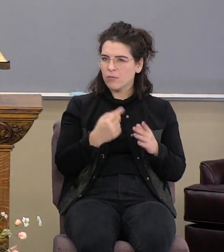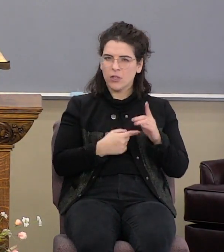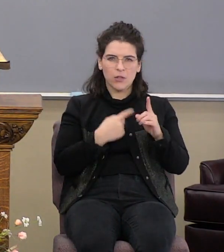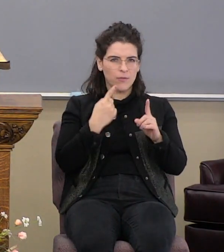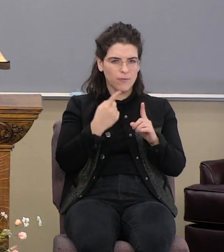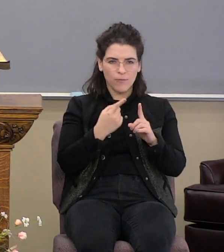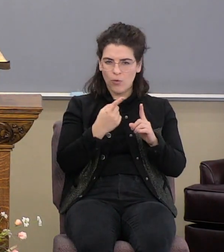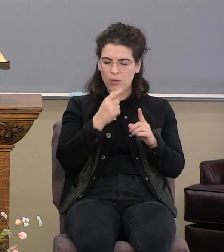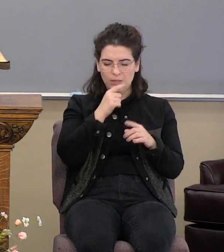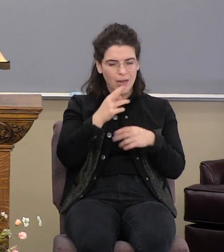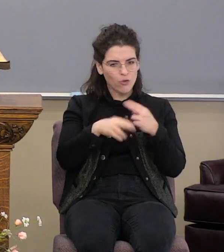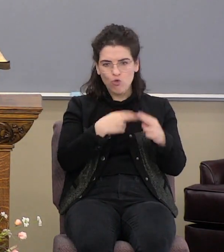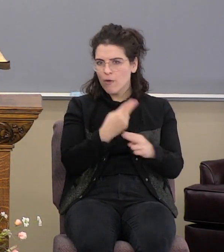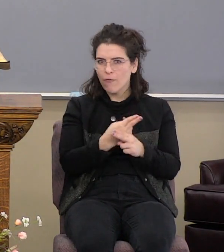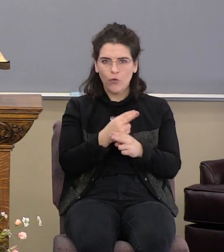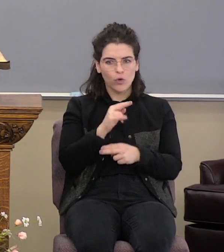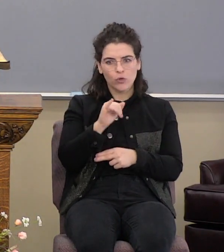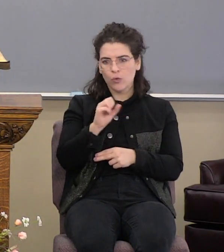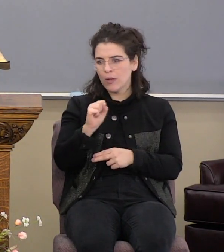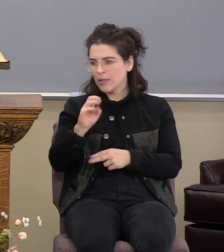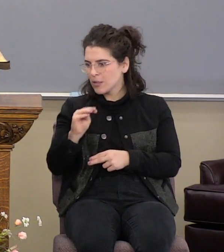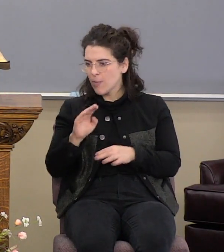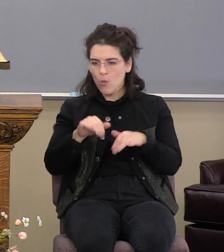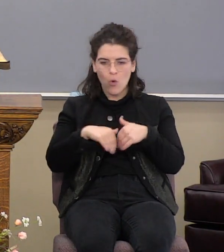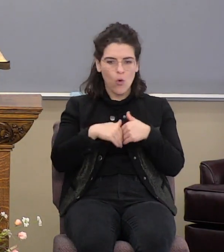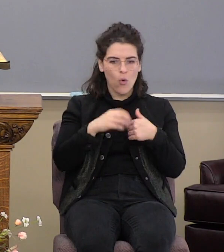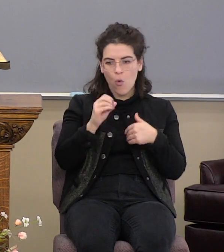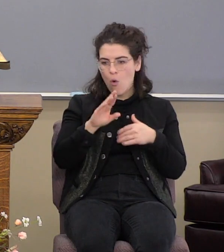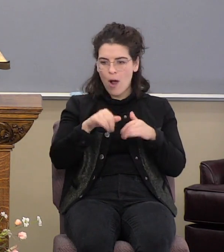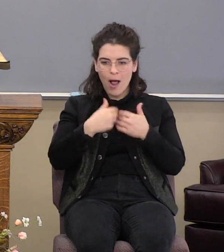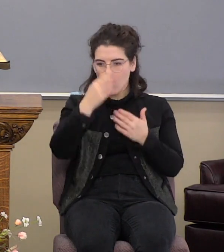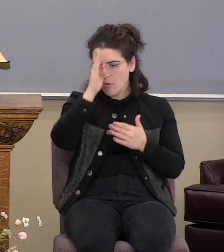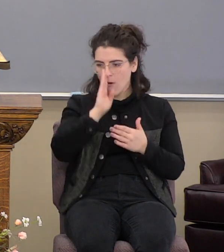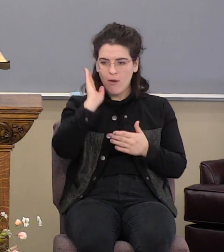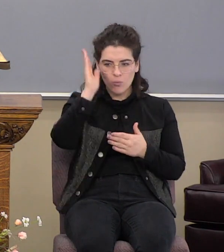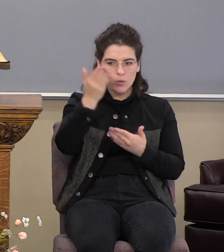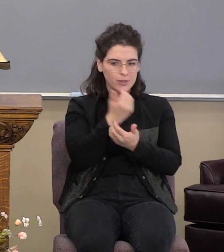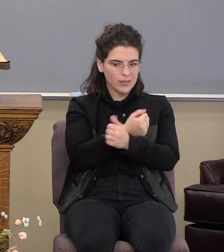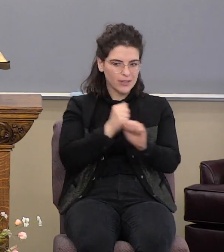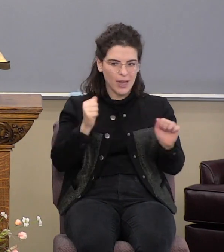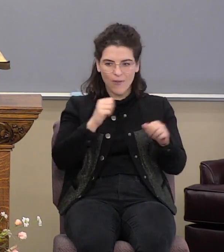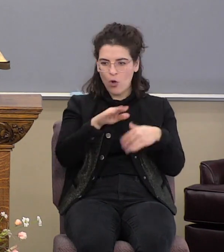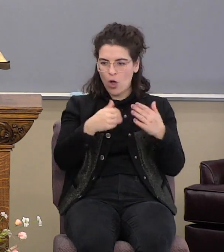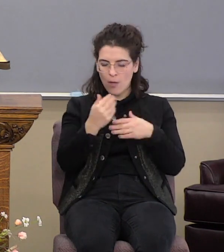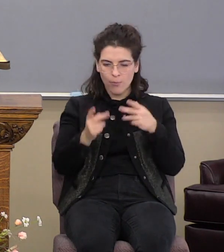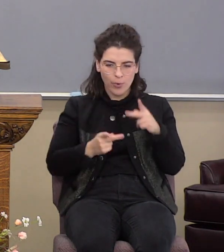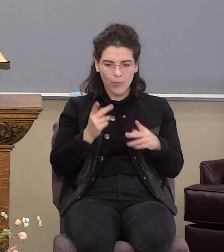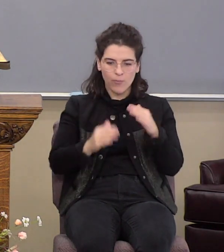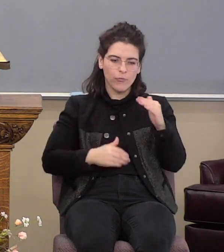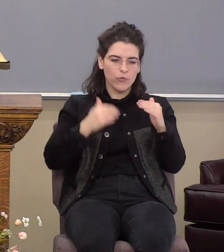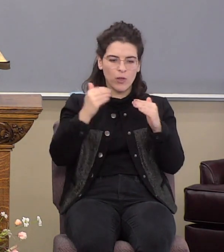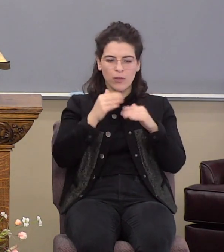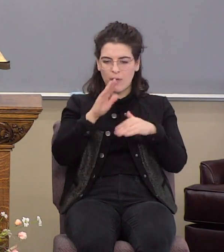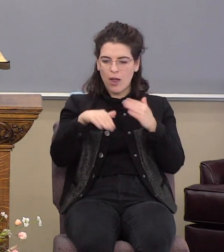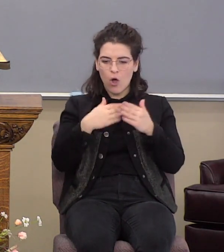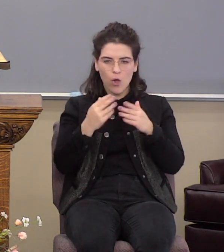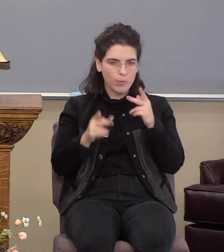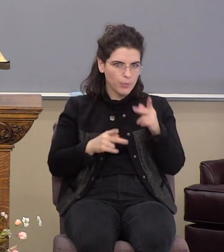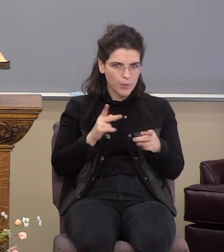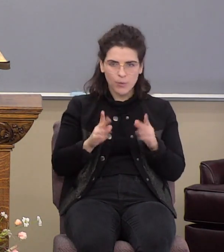not universalism. The issue is not how God's going to save everybody or he's going to justify everybody or he's going to be.